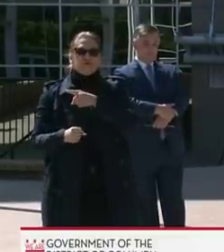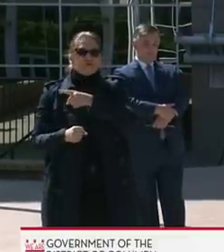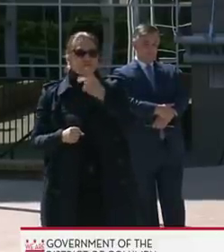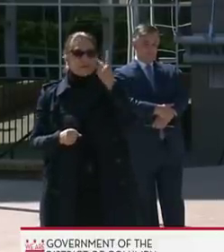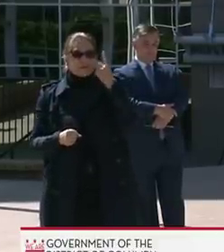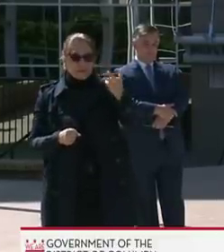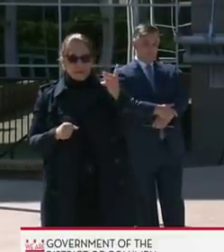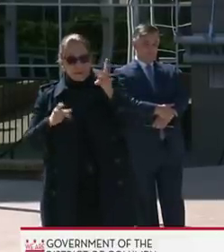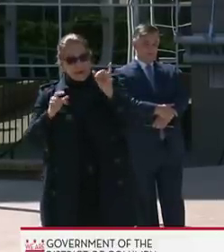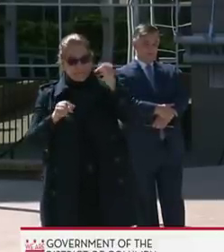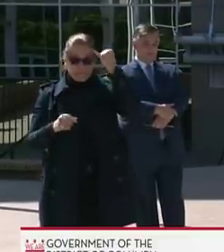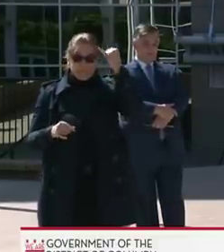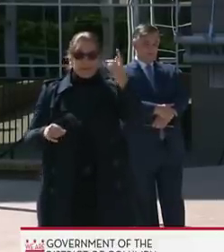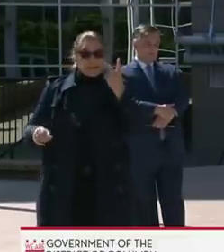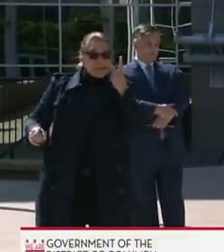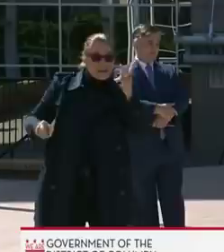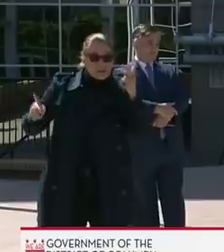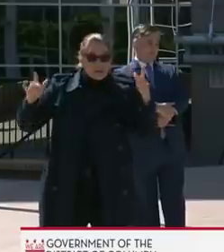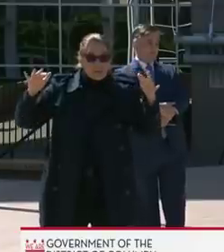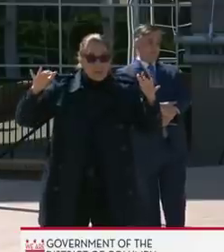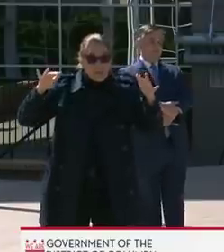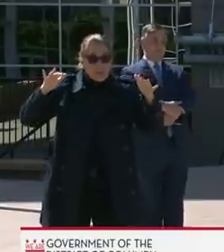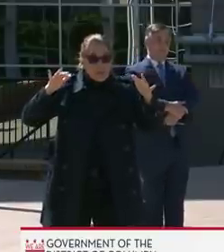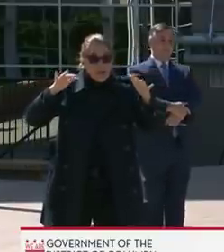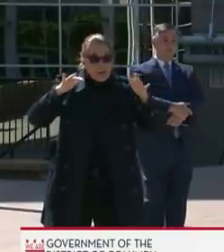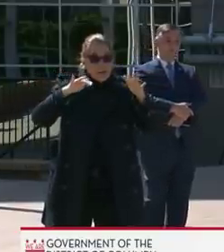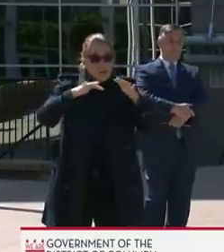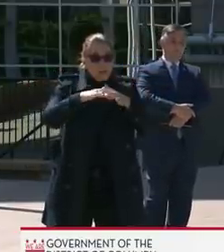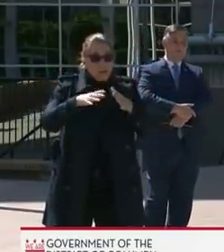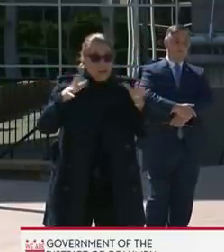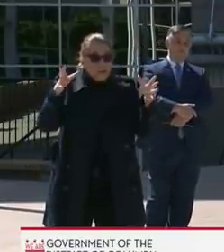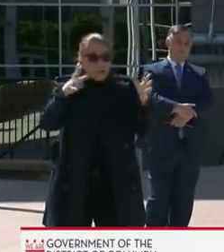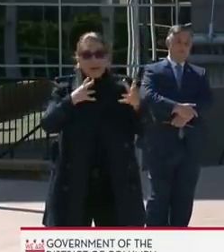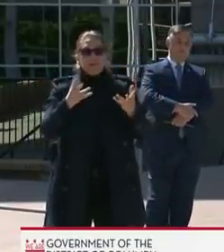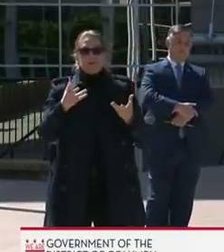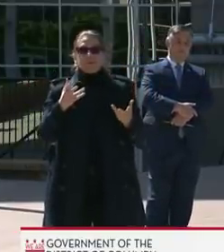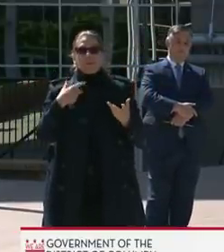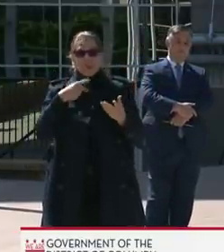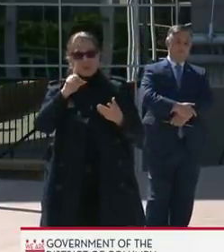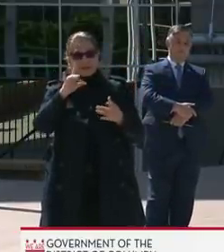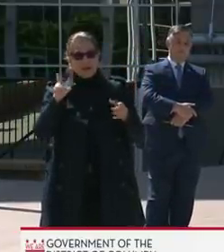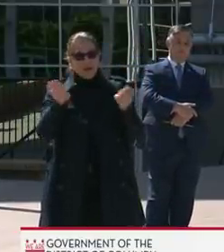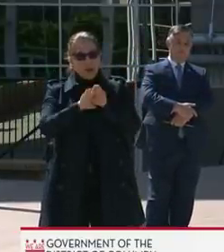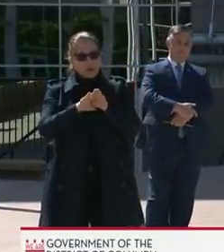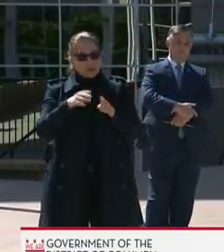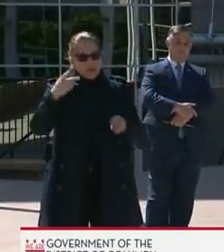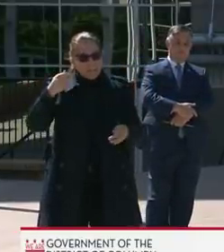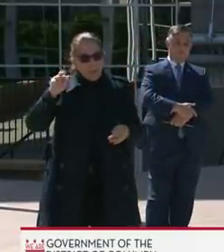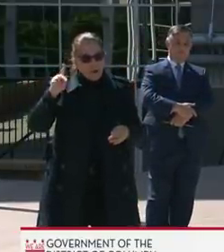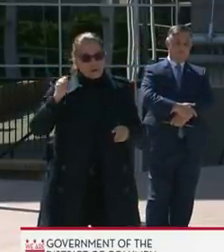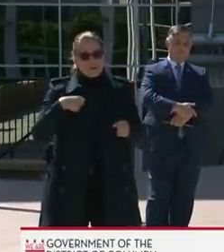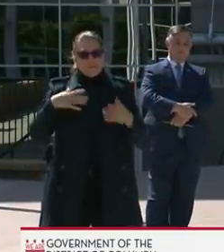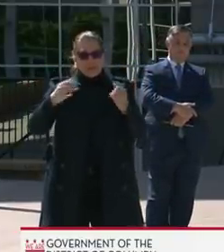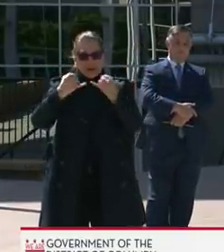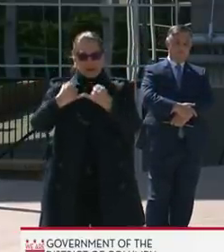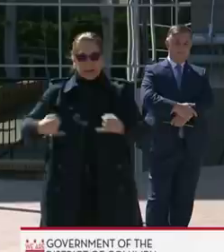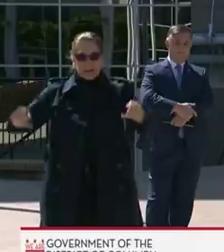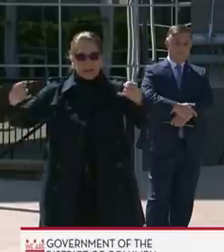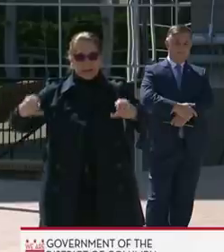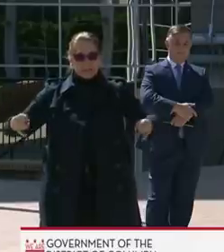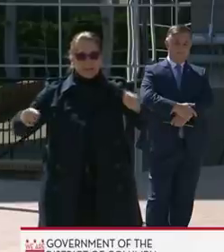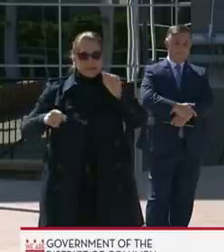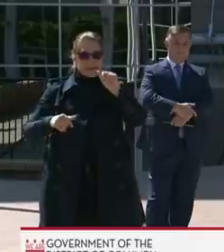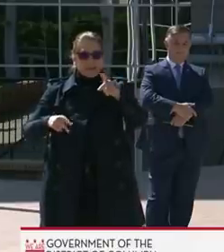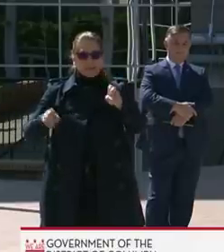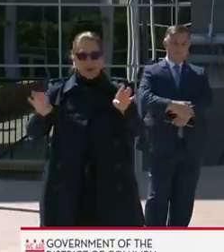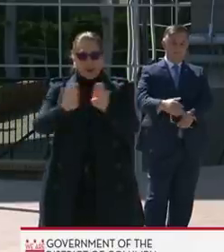we've closed parks. This is after we put police tape around playground equipment. This is after we've taken down basketball hoops